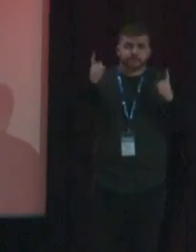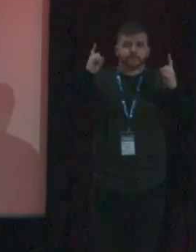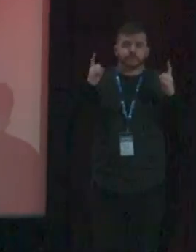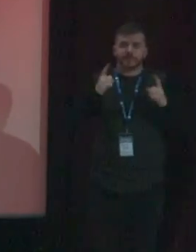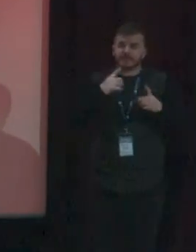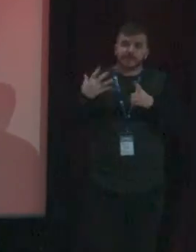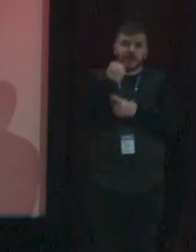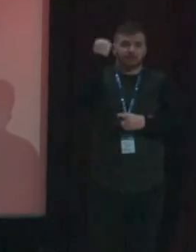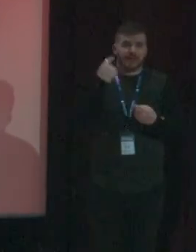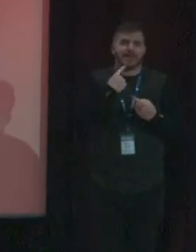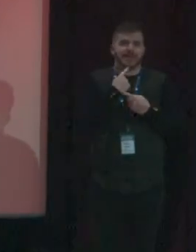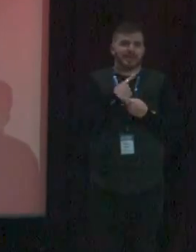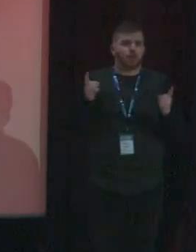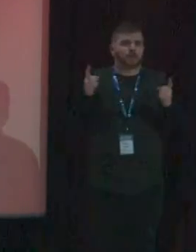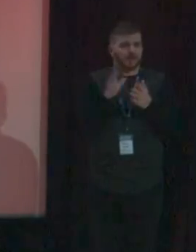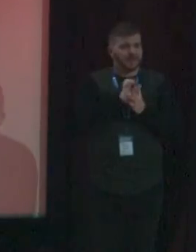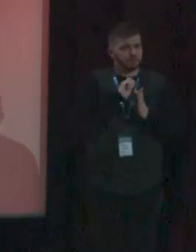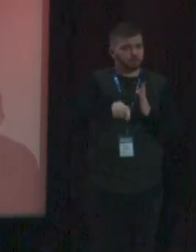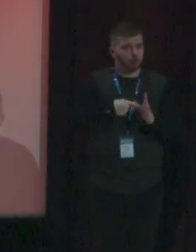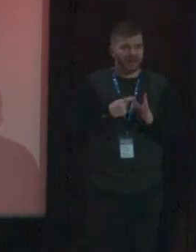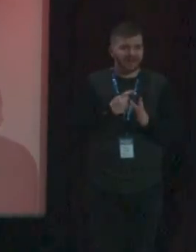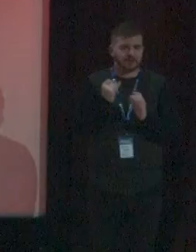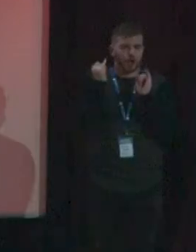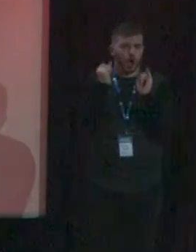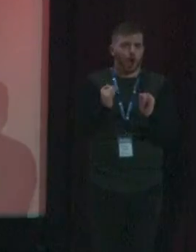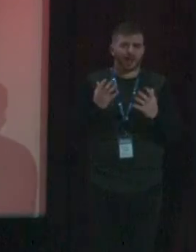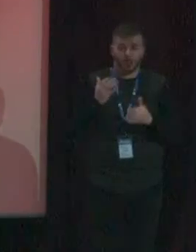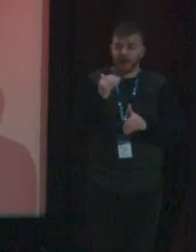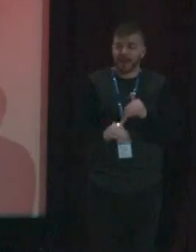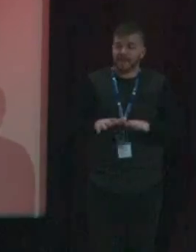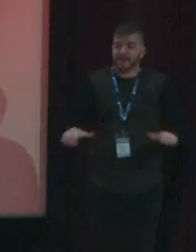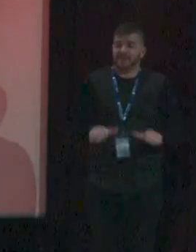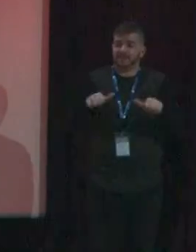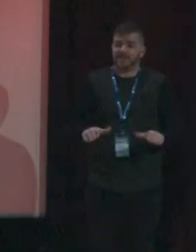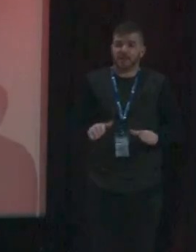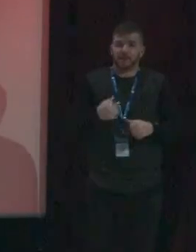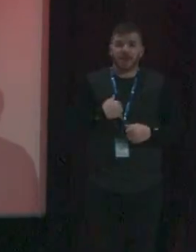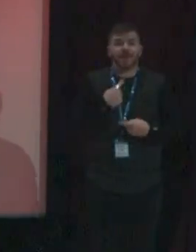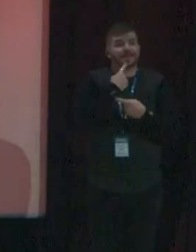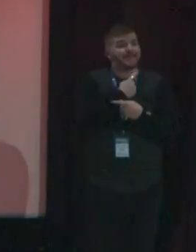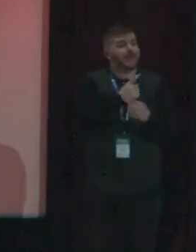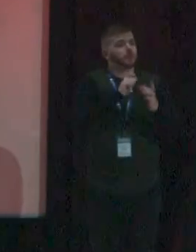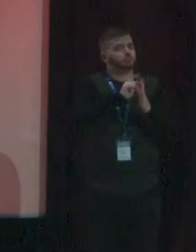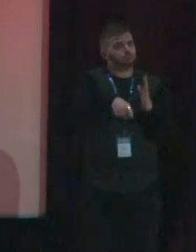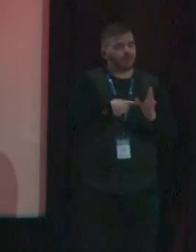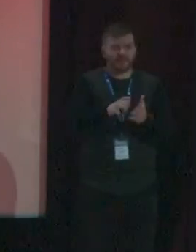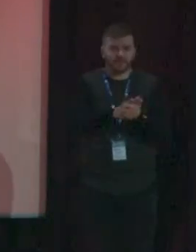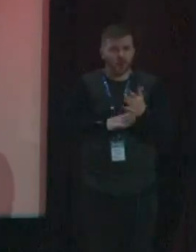successfully announced it, this project is cursed and will never be finished, but at least I got to announce a project. You can't take that away from